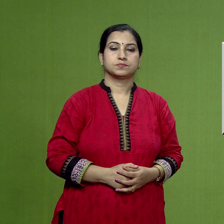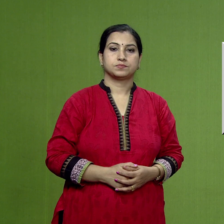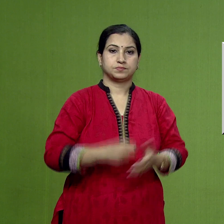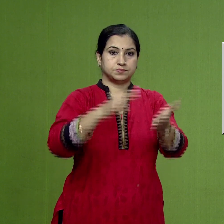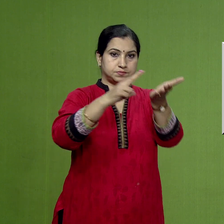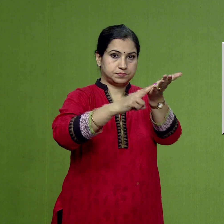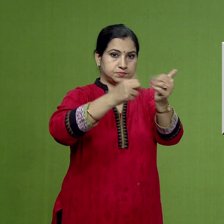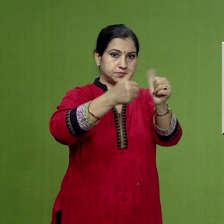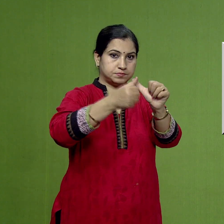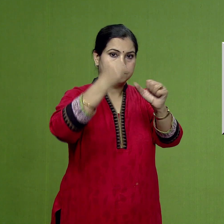Nagaland,